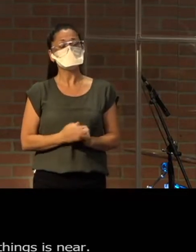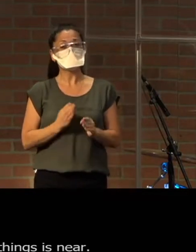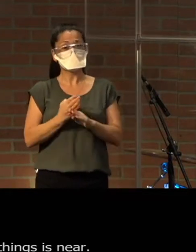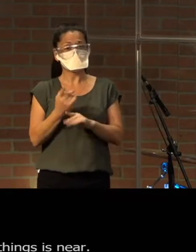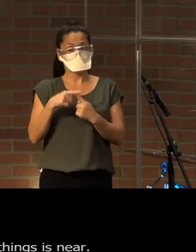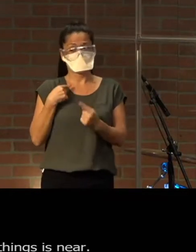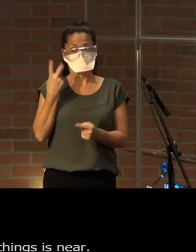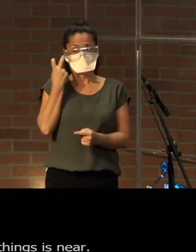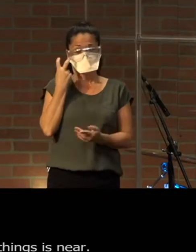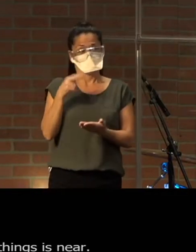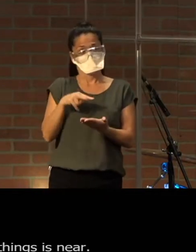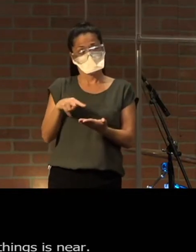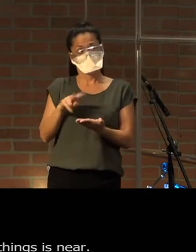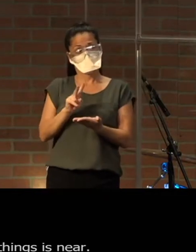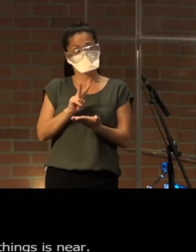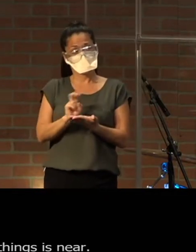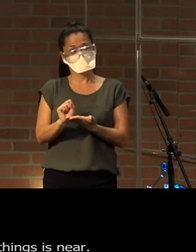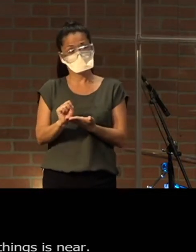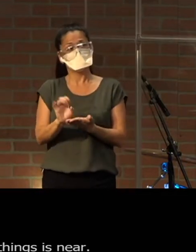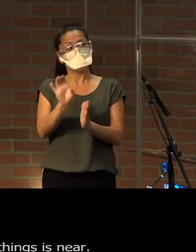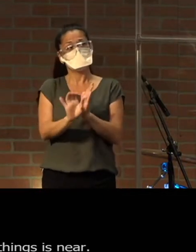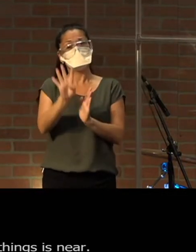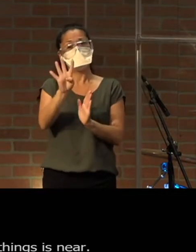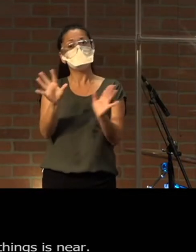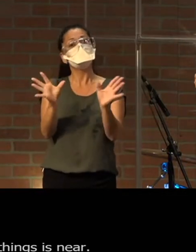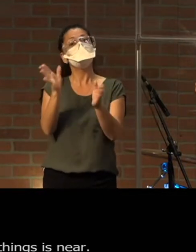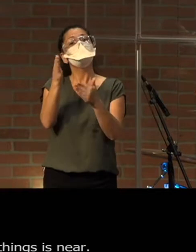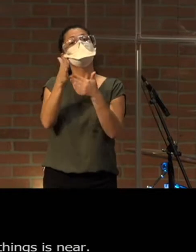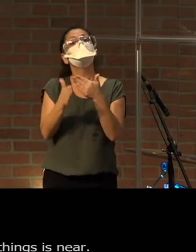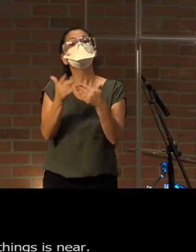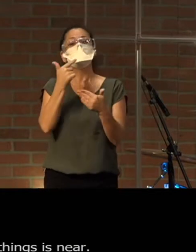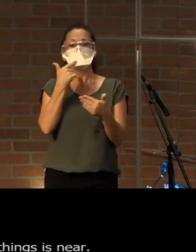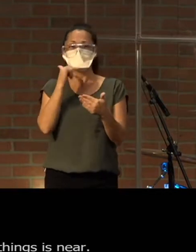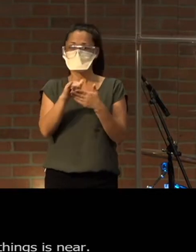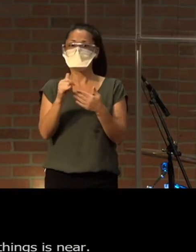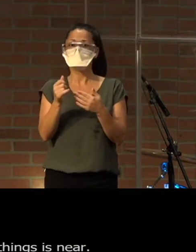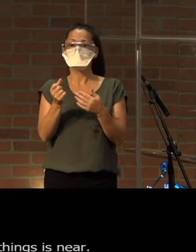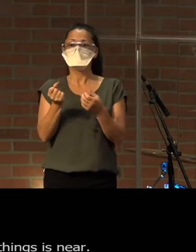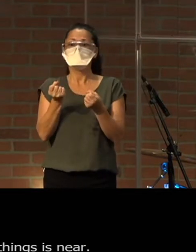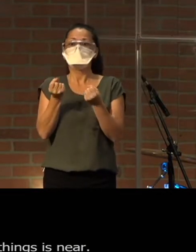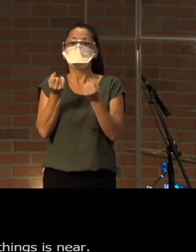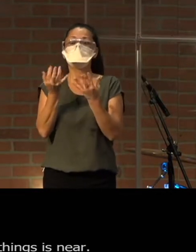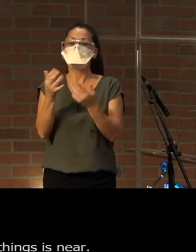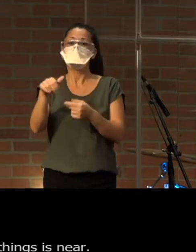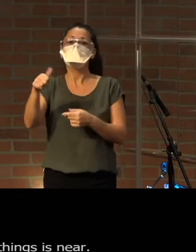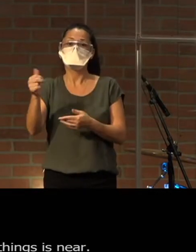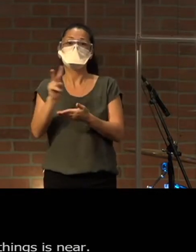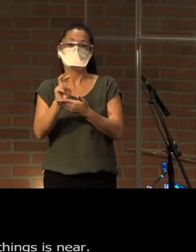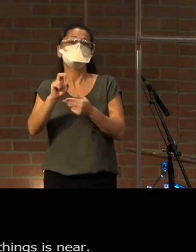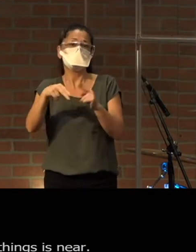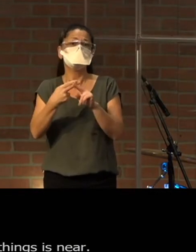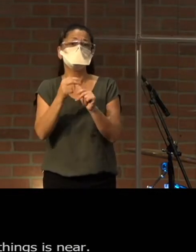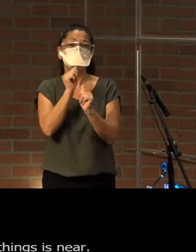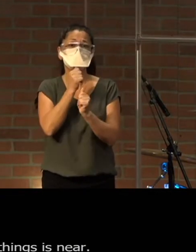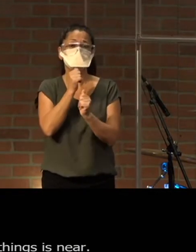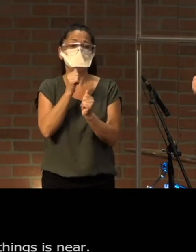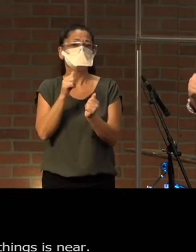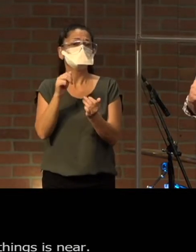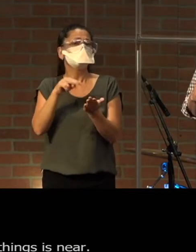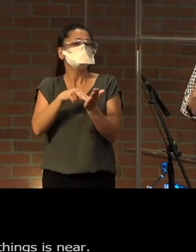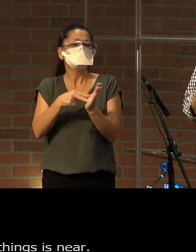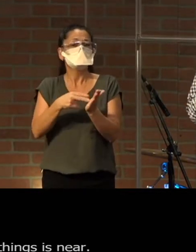read, chapter 4 concludes with several other verses about suffering. So that means this